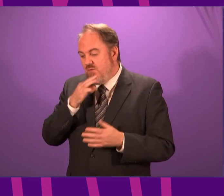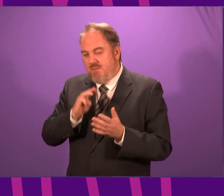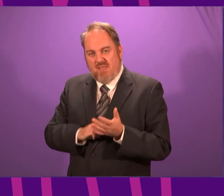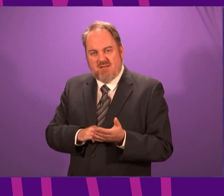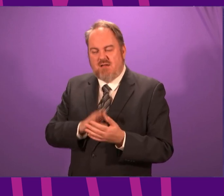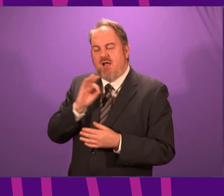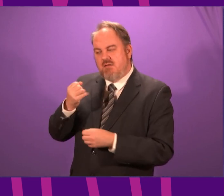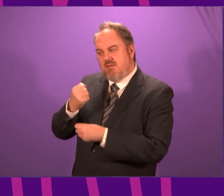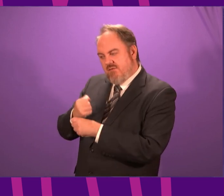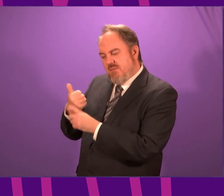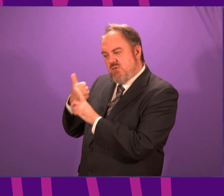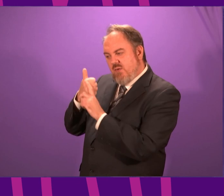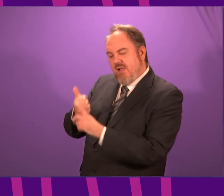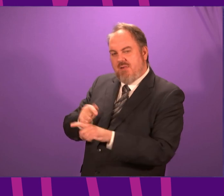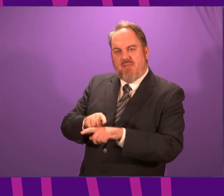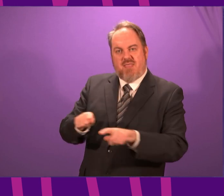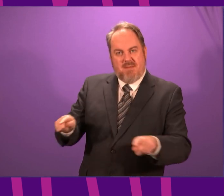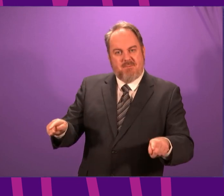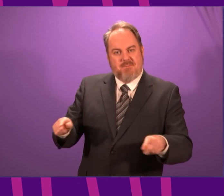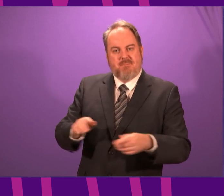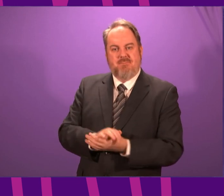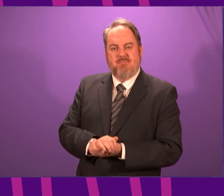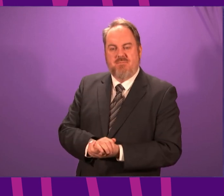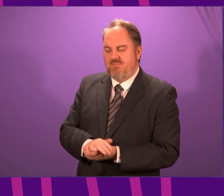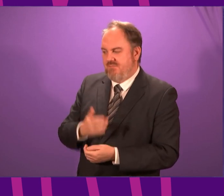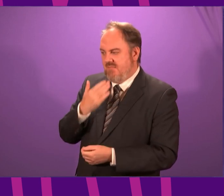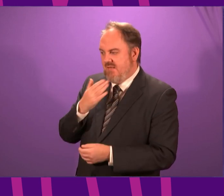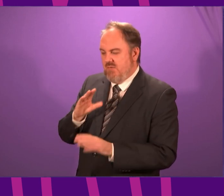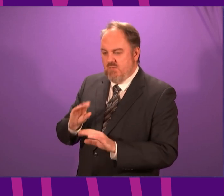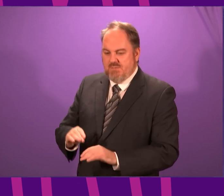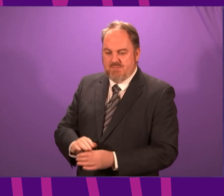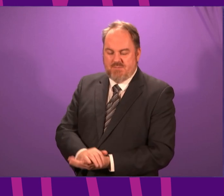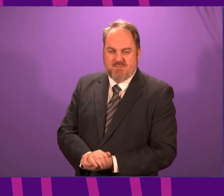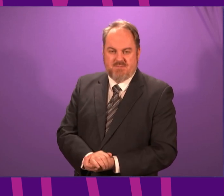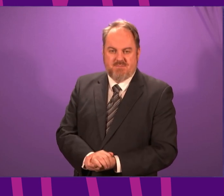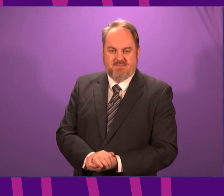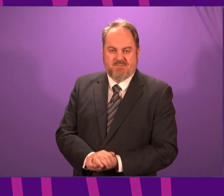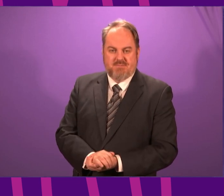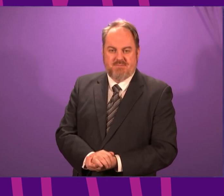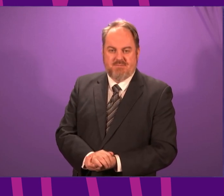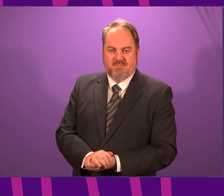ask the government to do that to the best of their ability. Thank you.